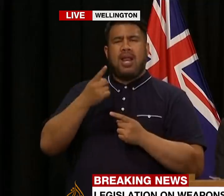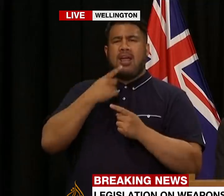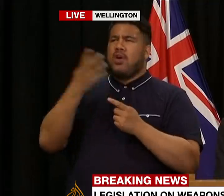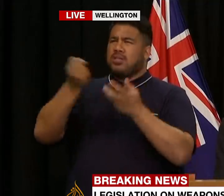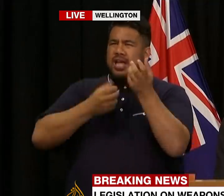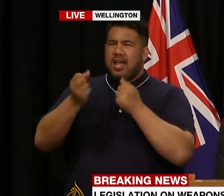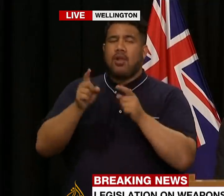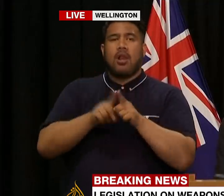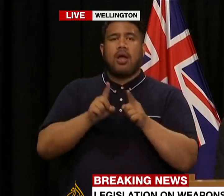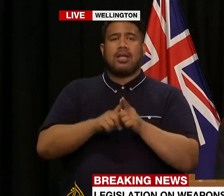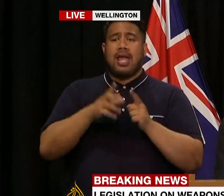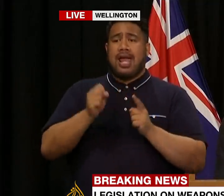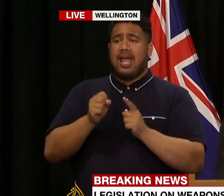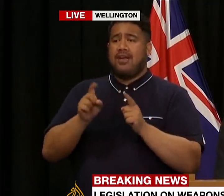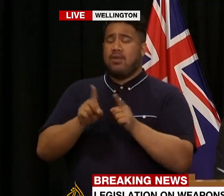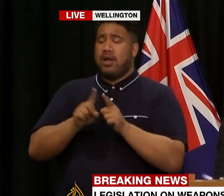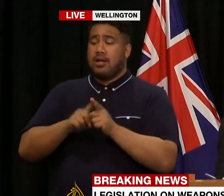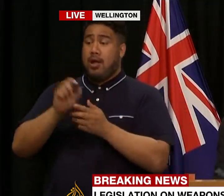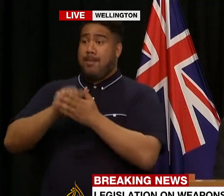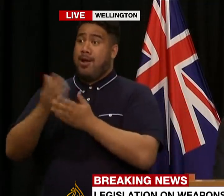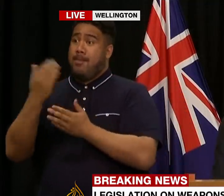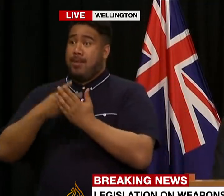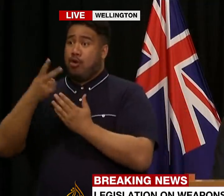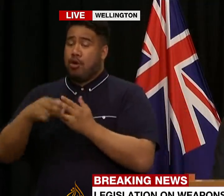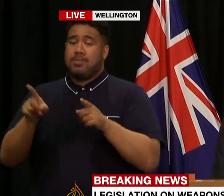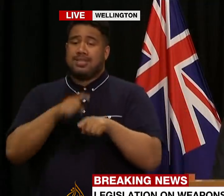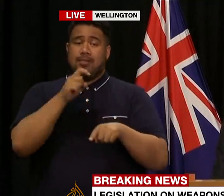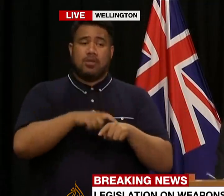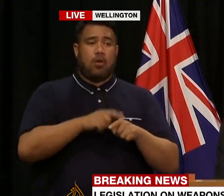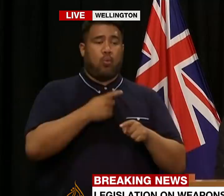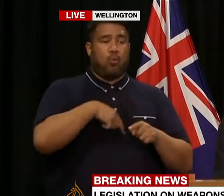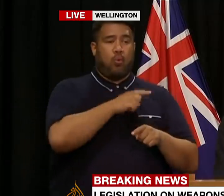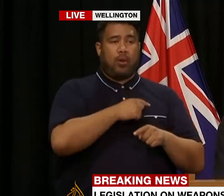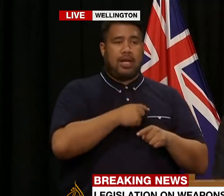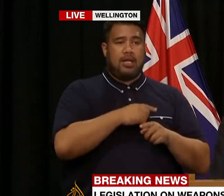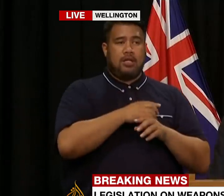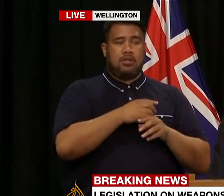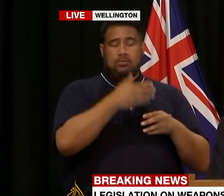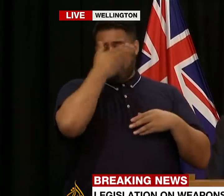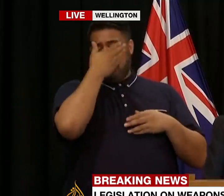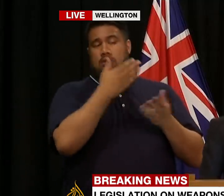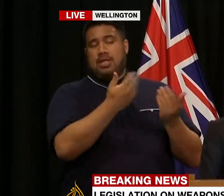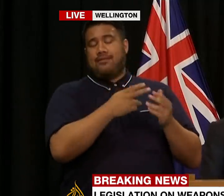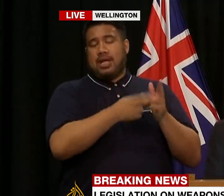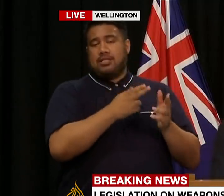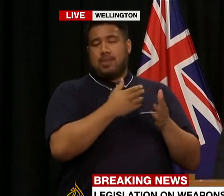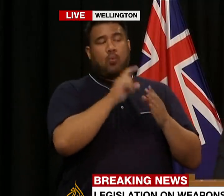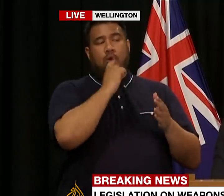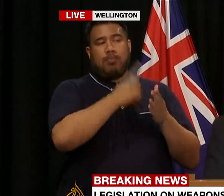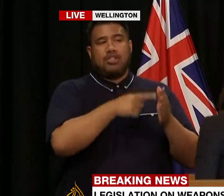have a buyback running alongside an amnesty, how you give really clear direction across the country over what's in and what's out.